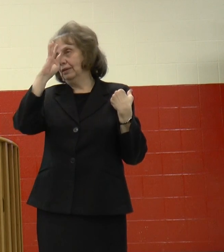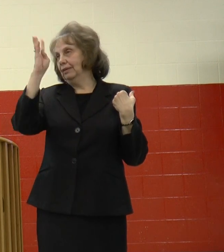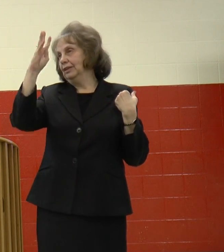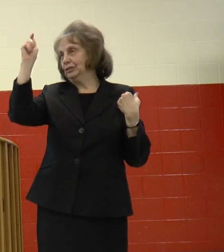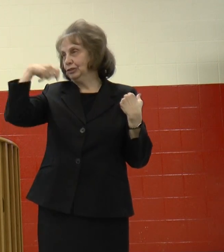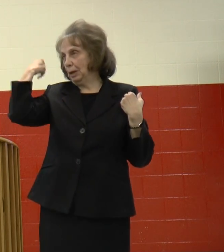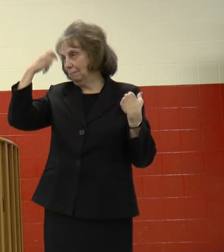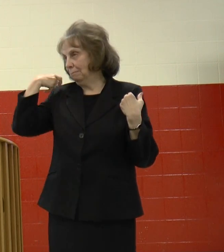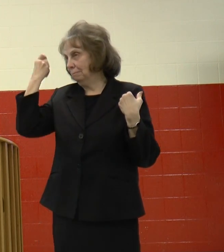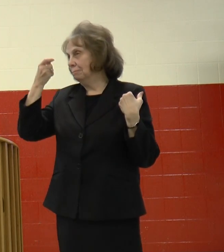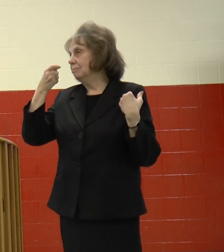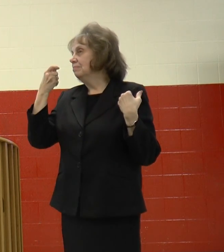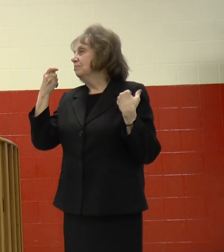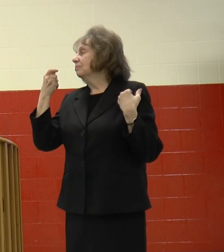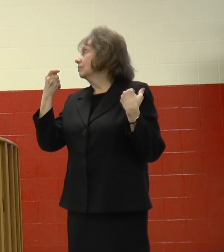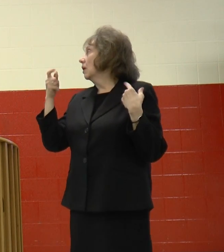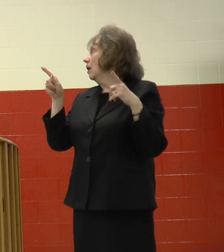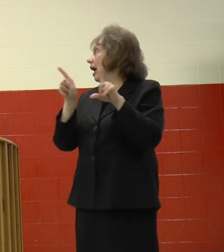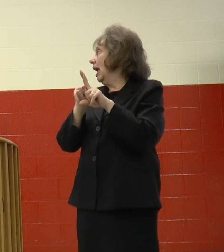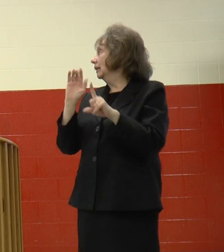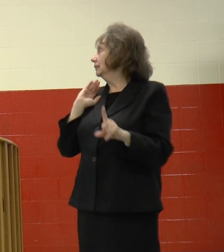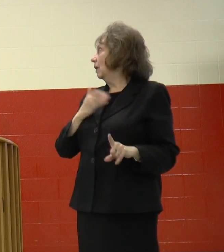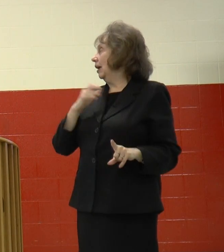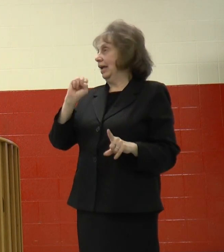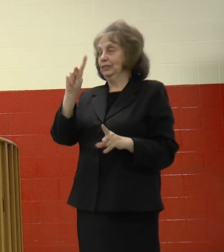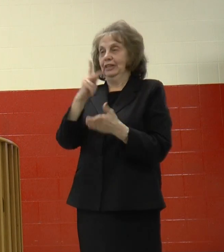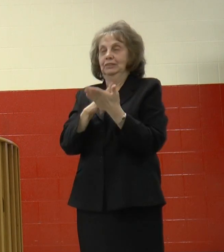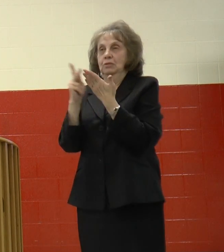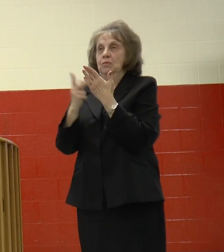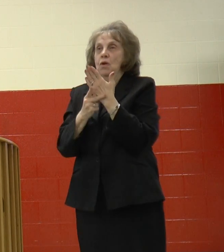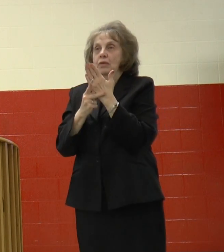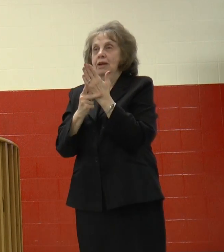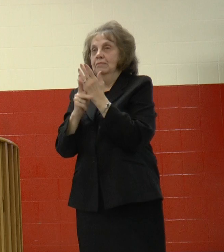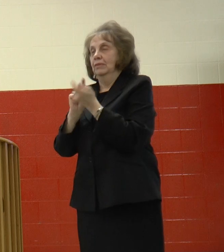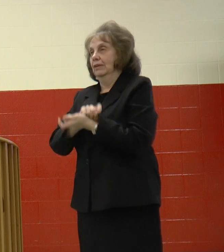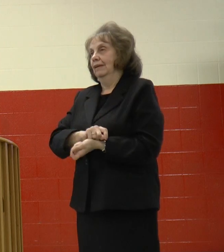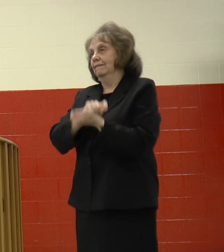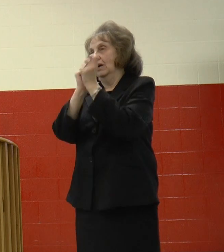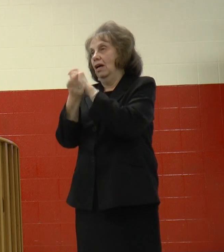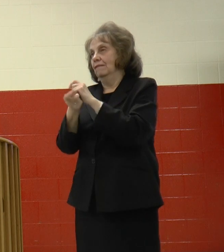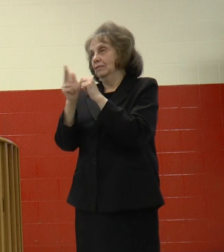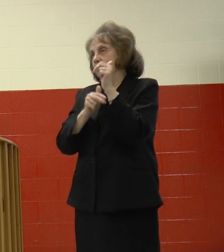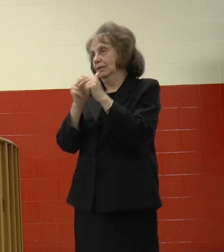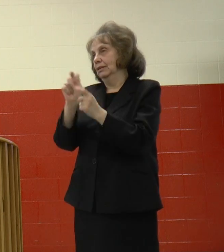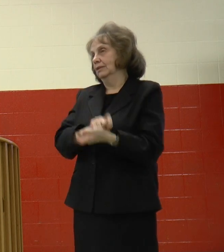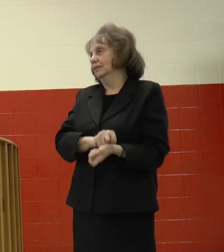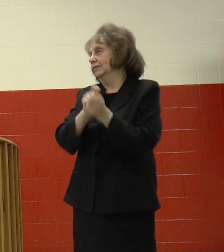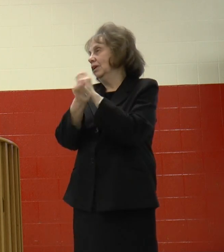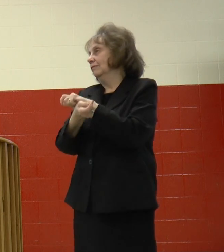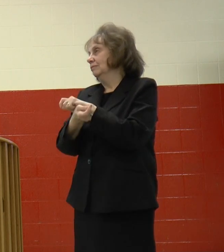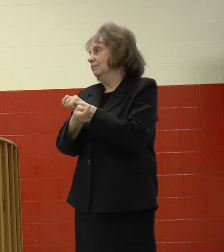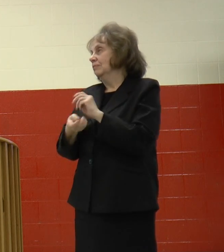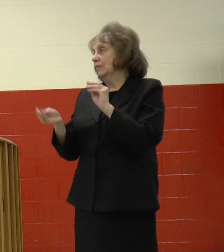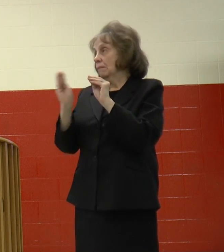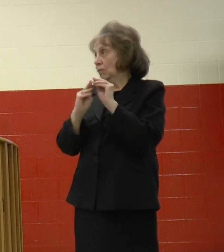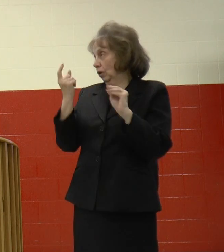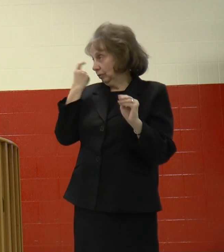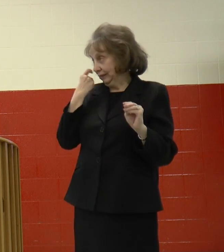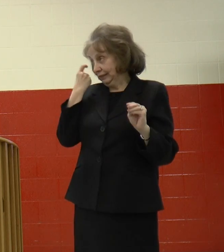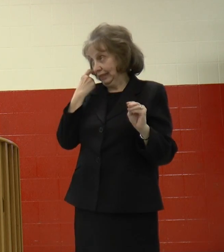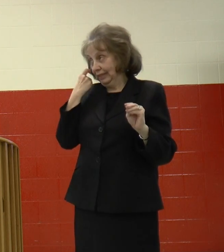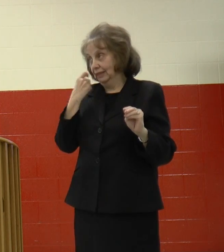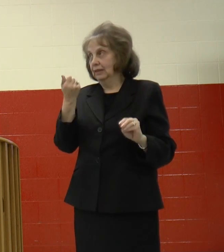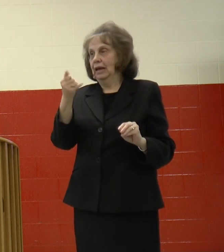gyms. So as our educational program evolved, our building followed. More recently,